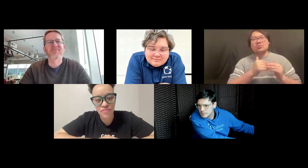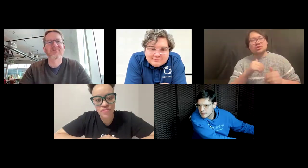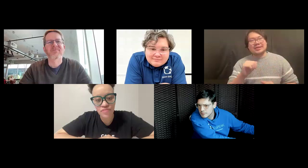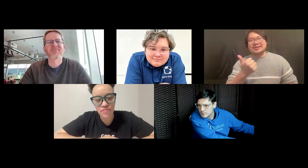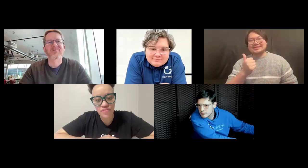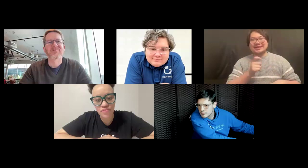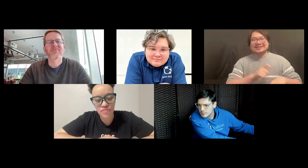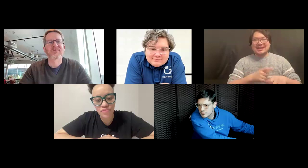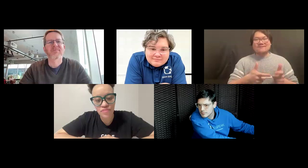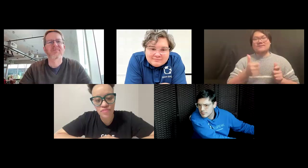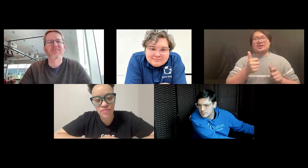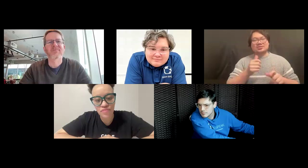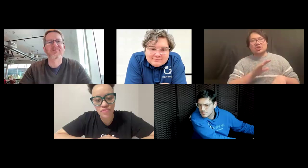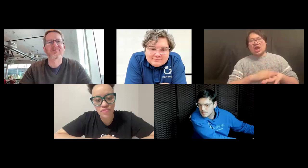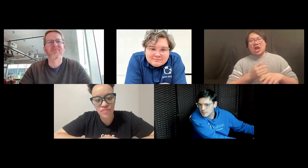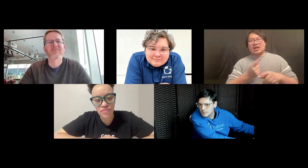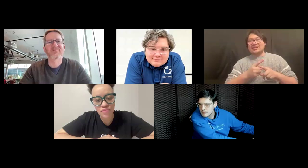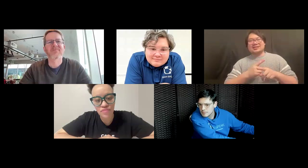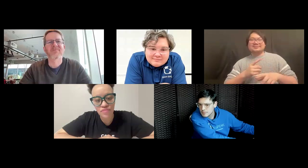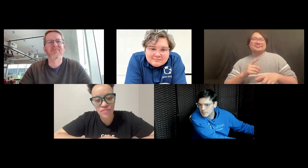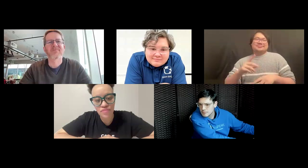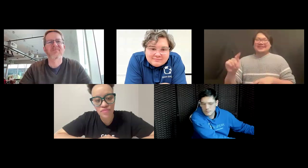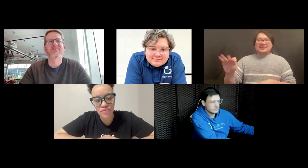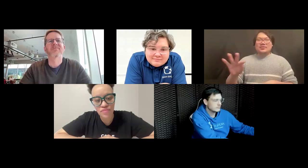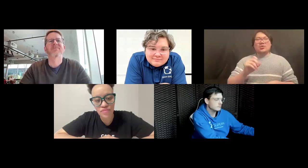train on up to about 10 times faster